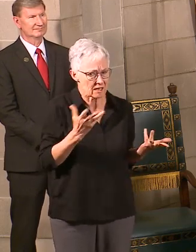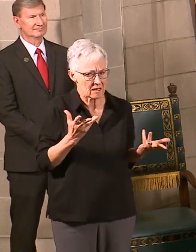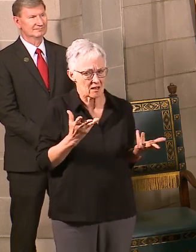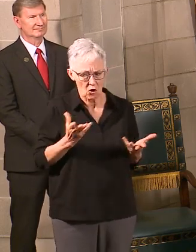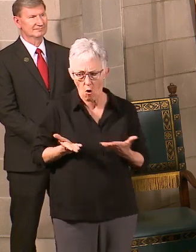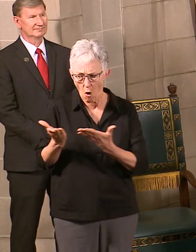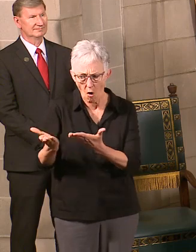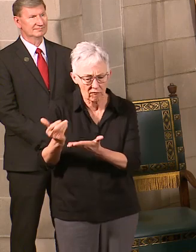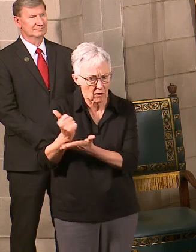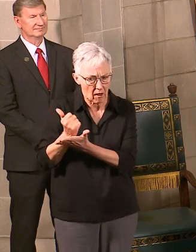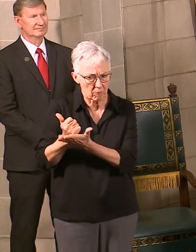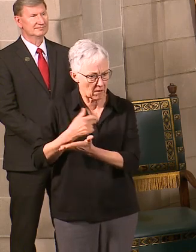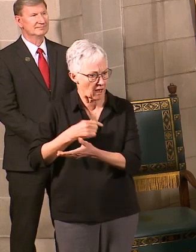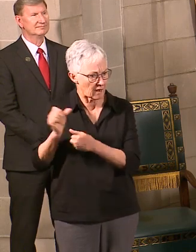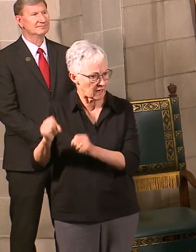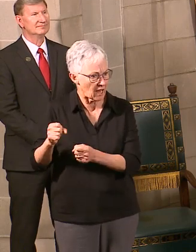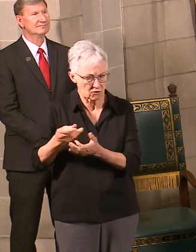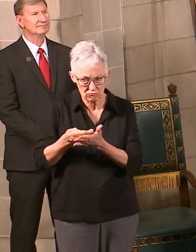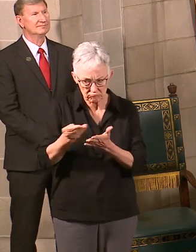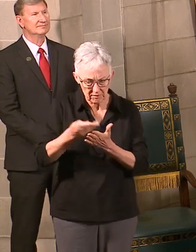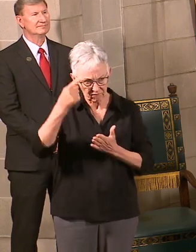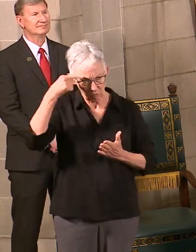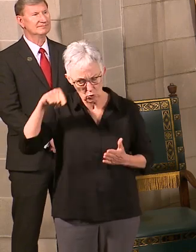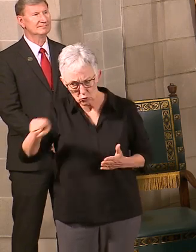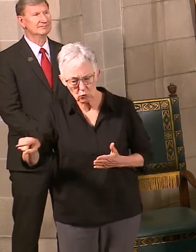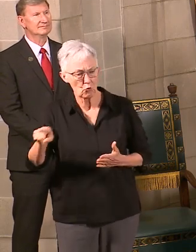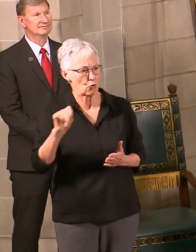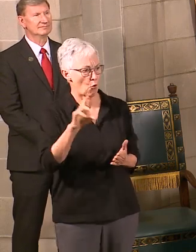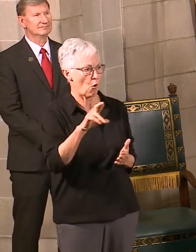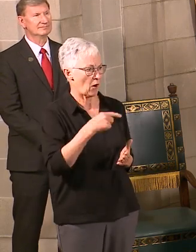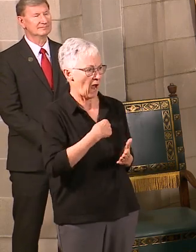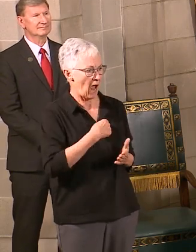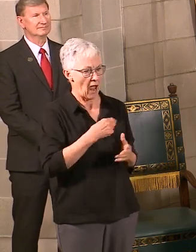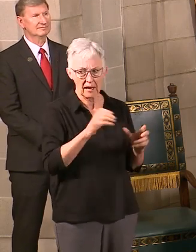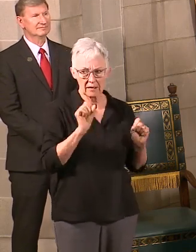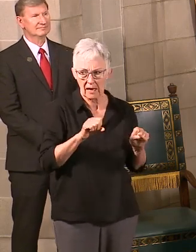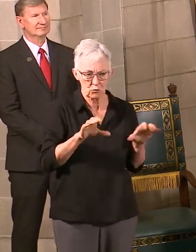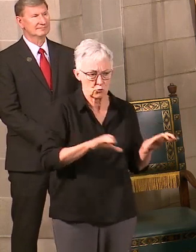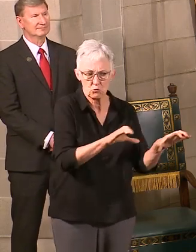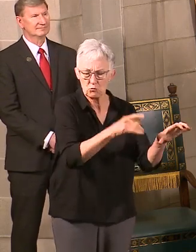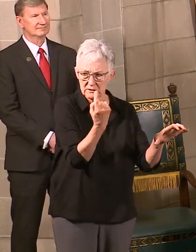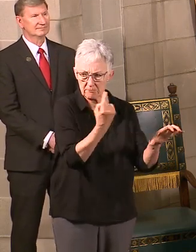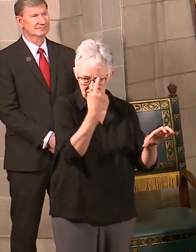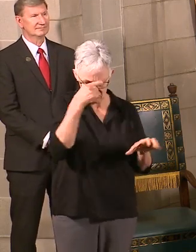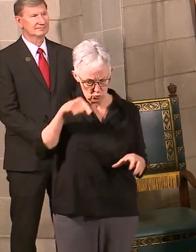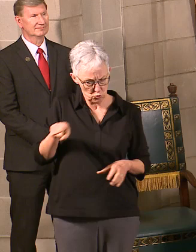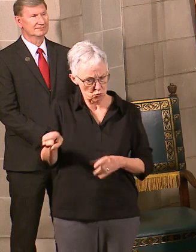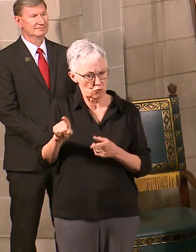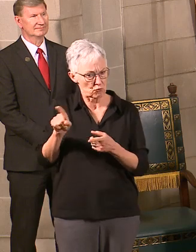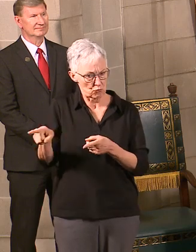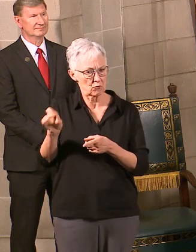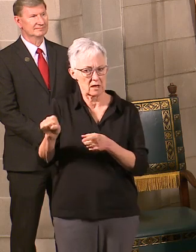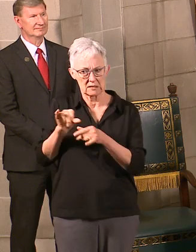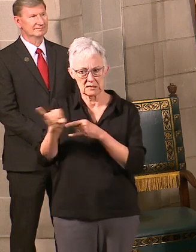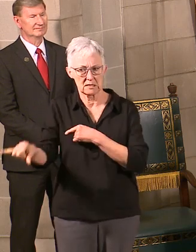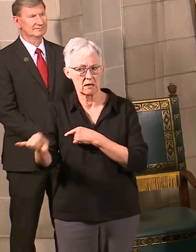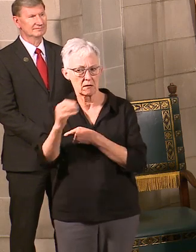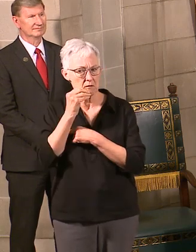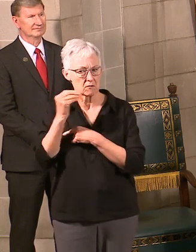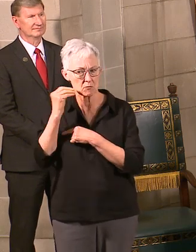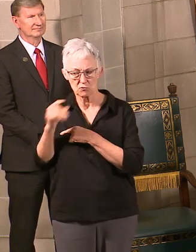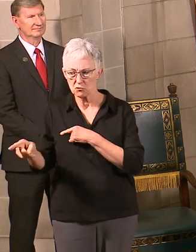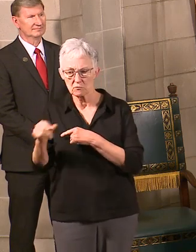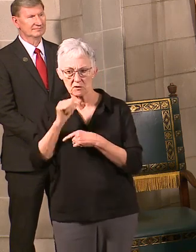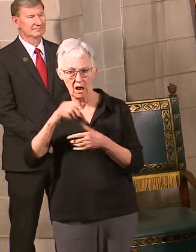folks in your neighborhood who may need that done, help them out or maybe go shopping for them or something like that to help seniors be able to stay home, but don't go visit